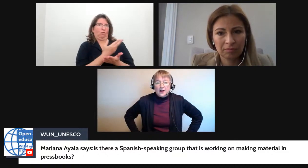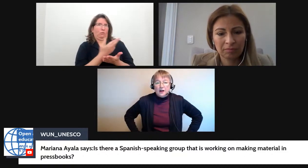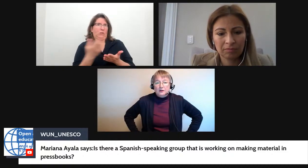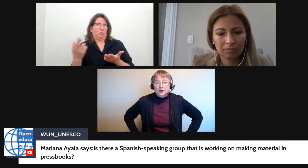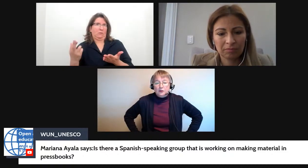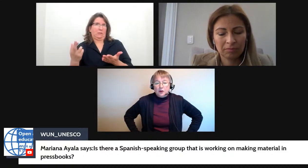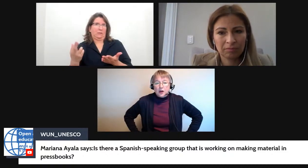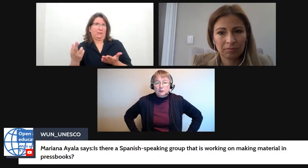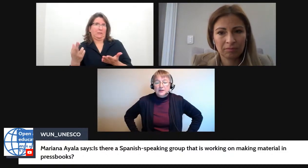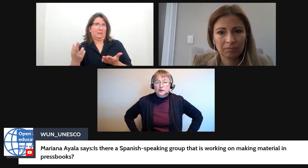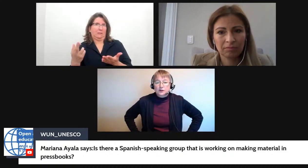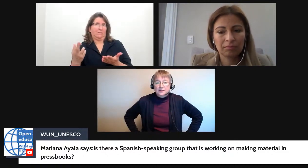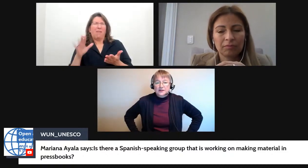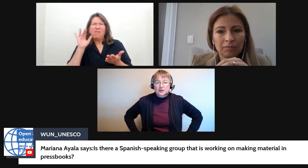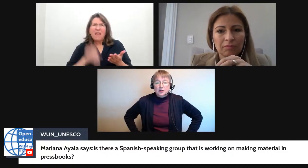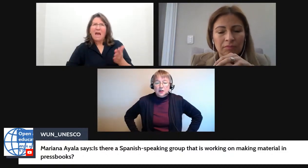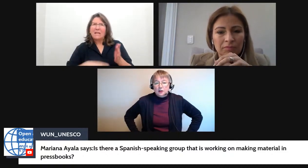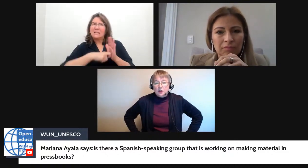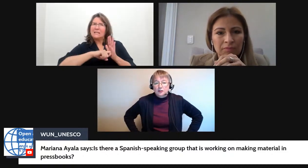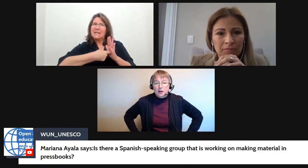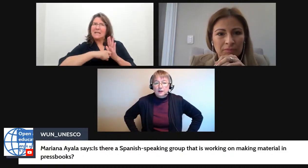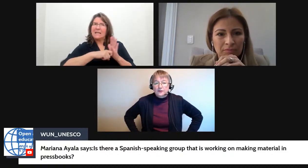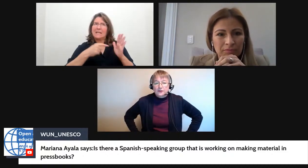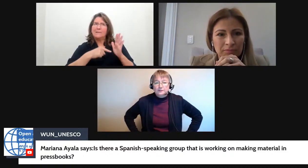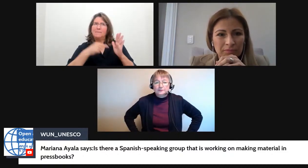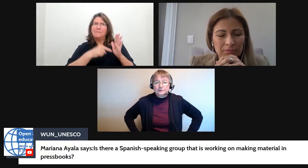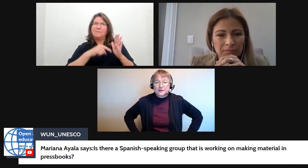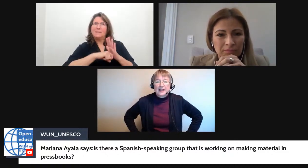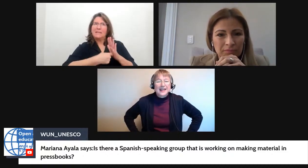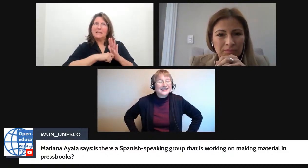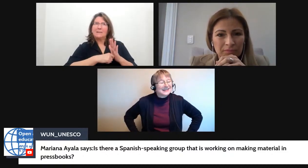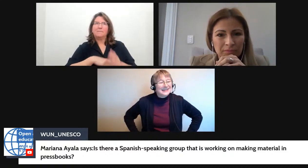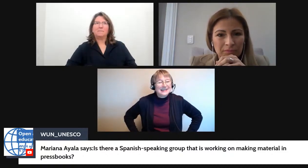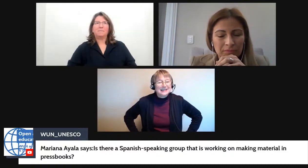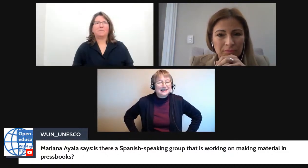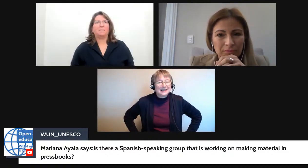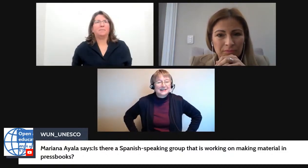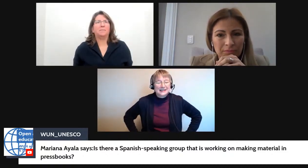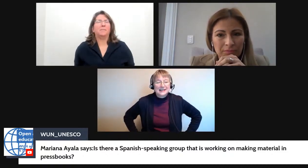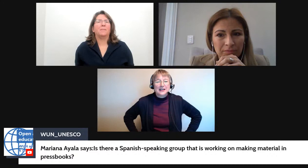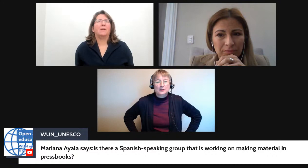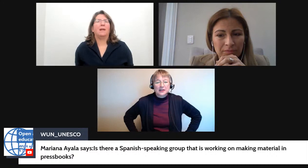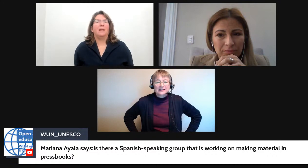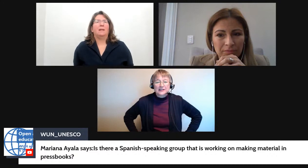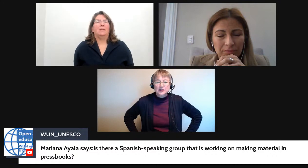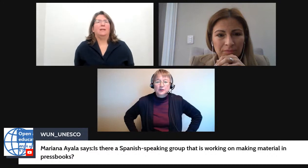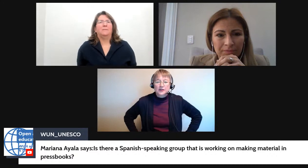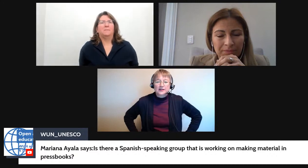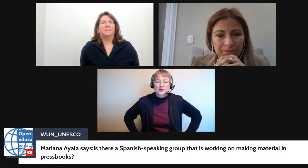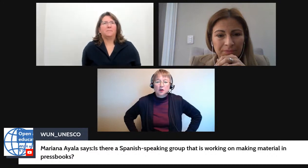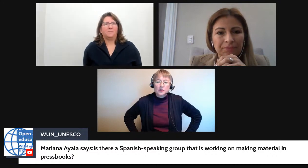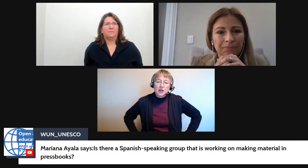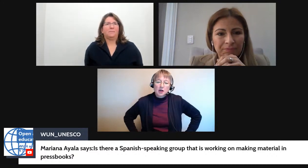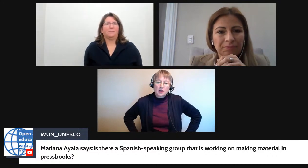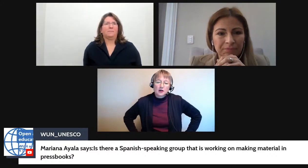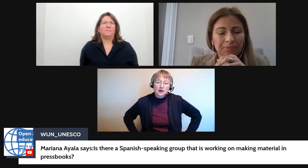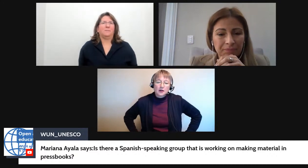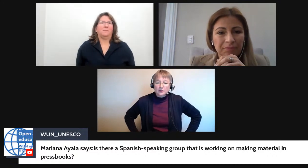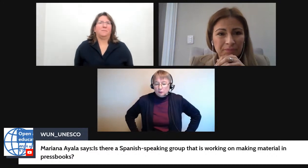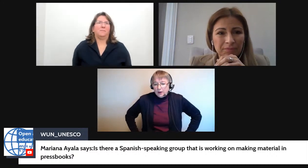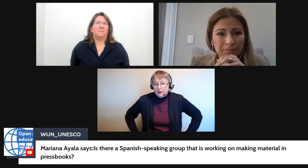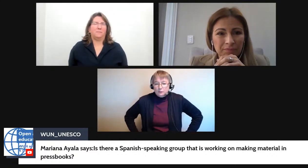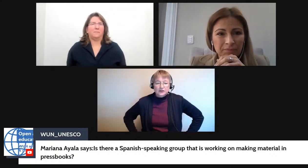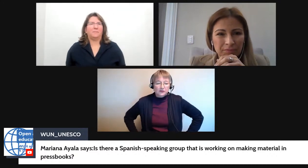have our resources locked off. And that's key. That's key that we continue in this